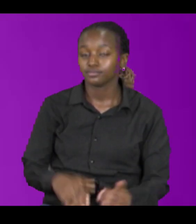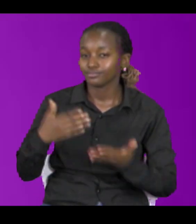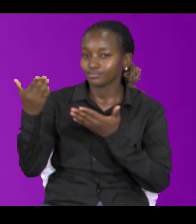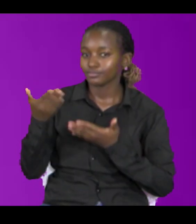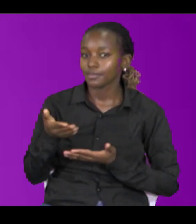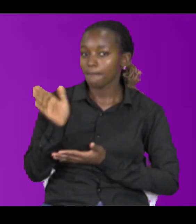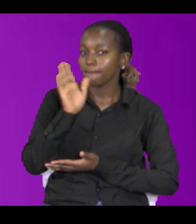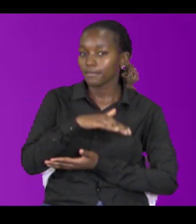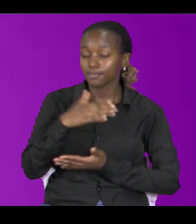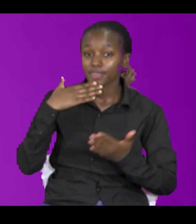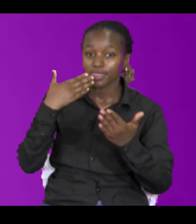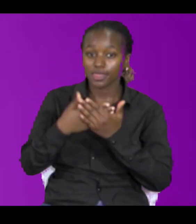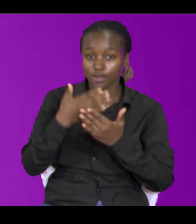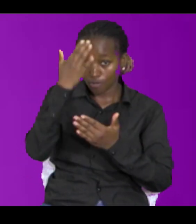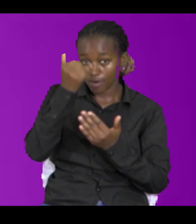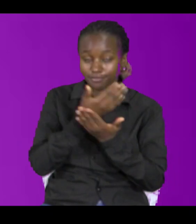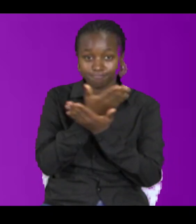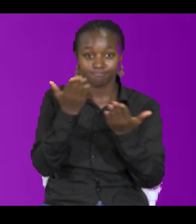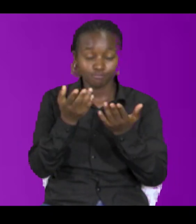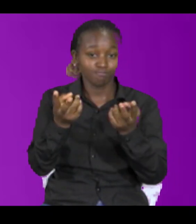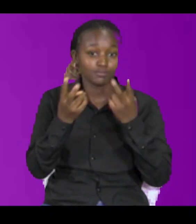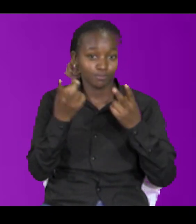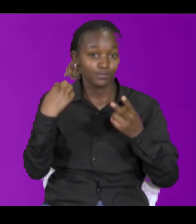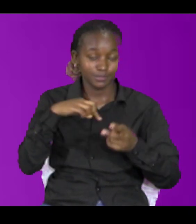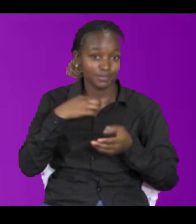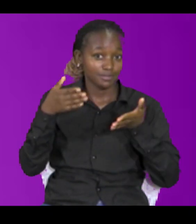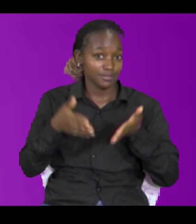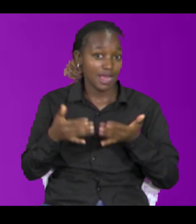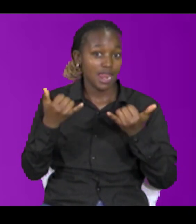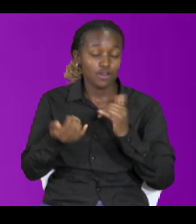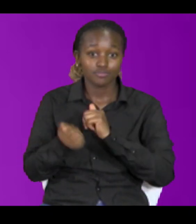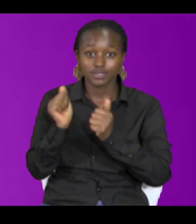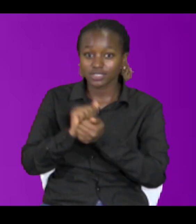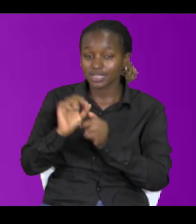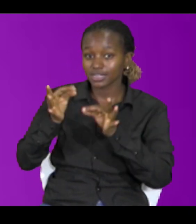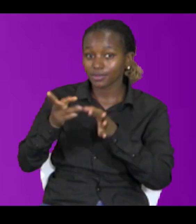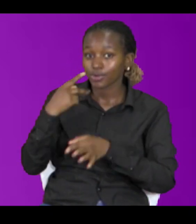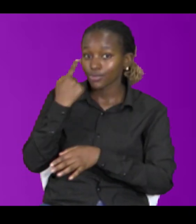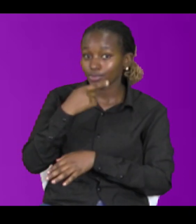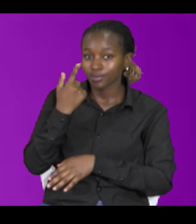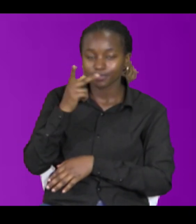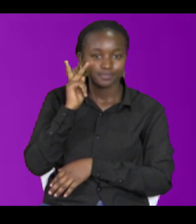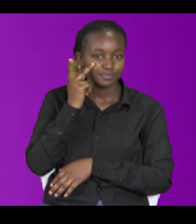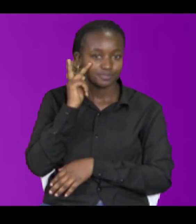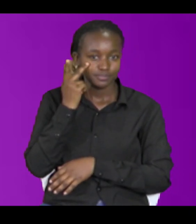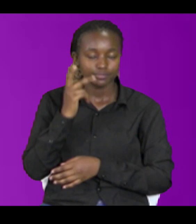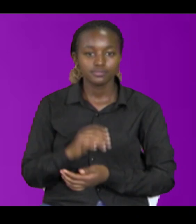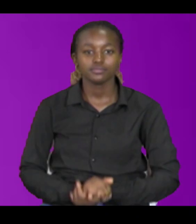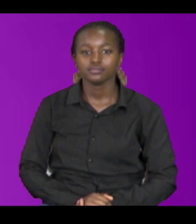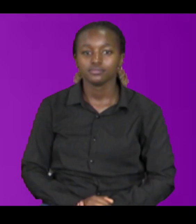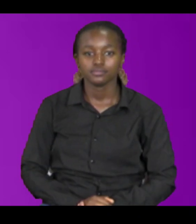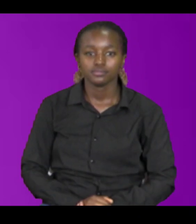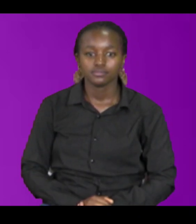Welcome back. Thank you so much for staying with us. Esther Kendi now joins me in the second part of